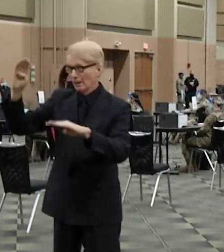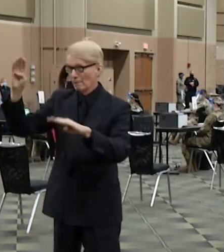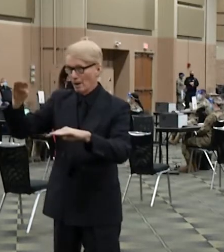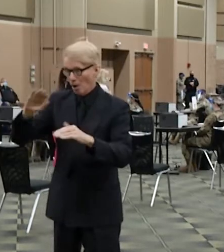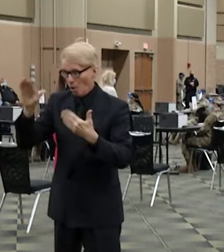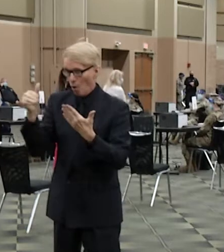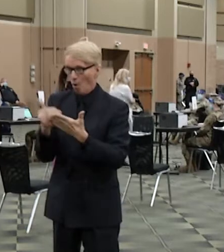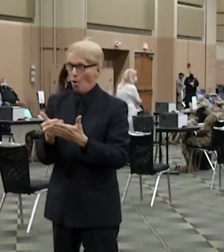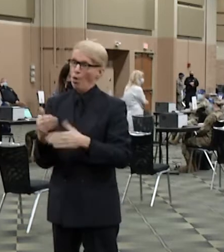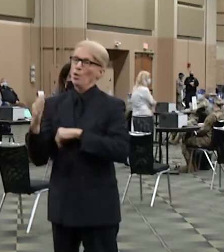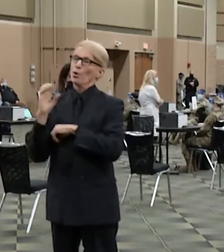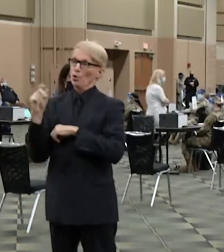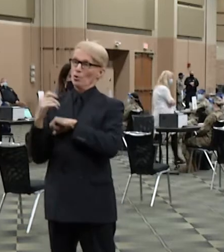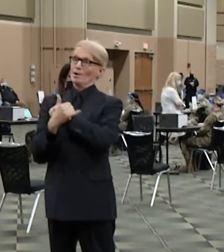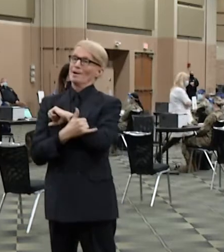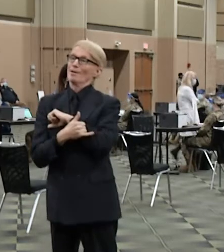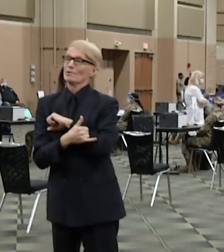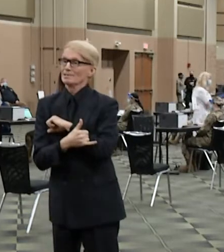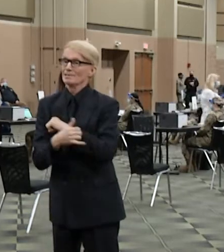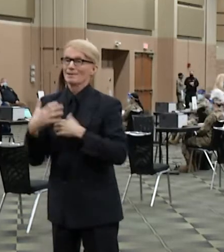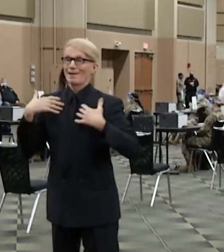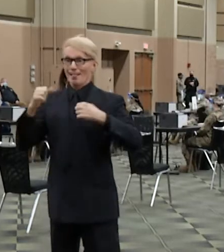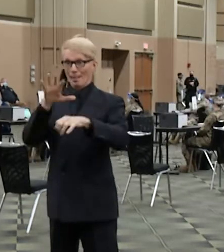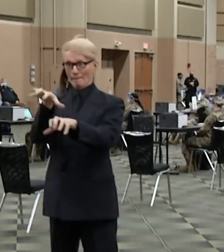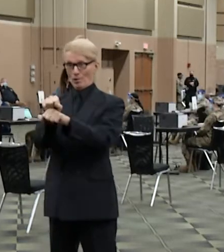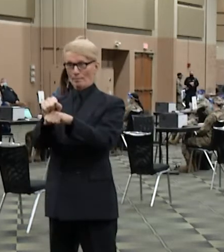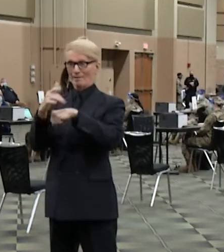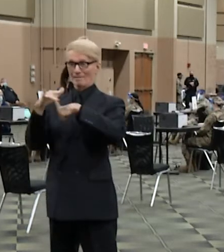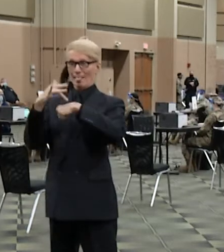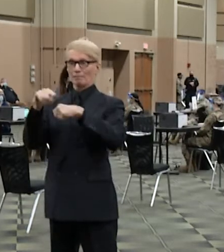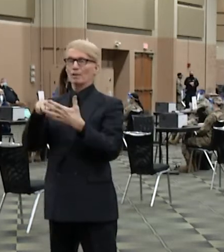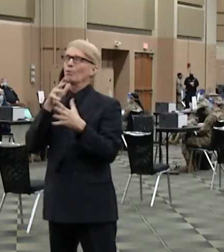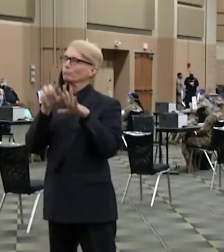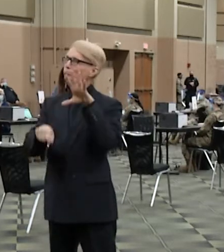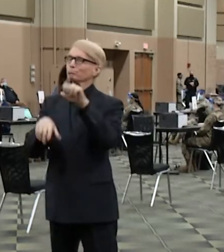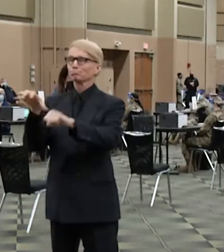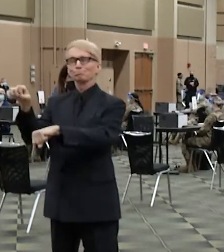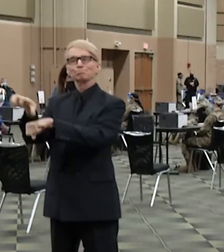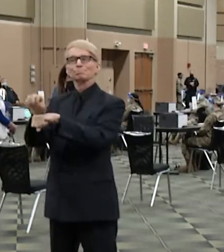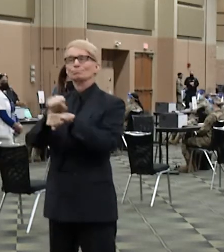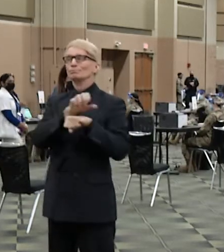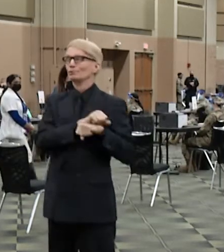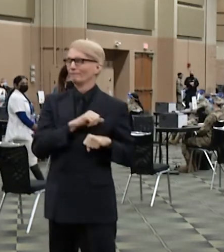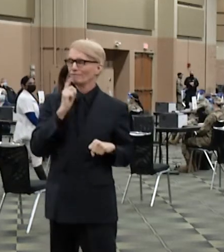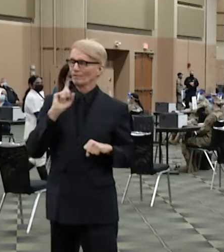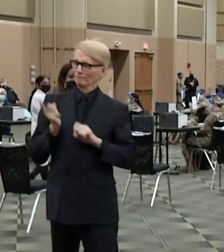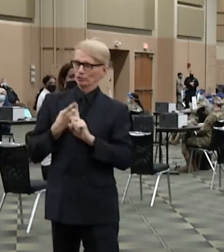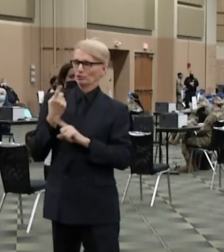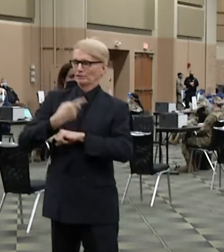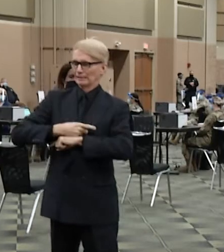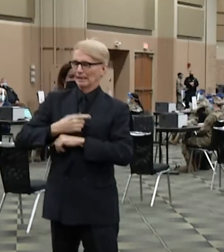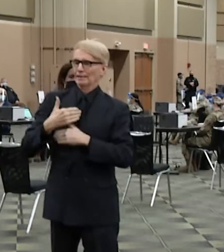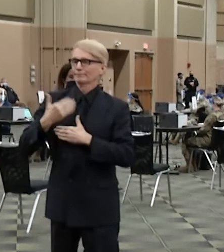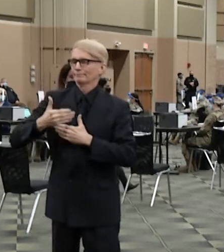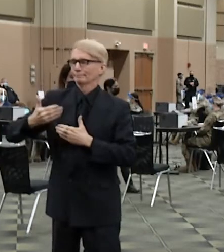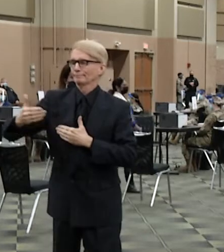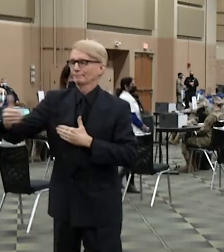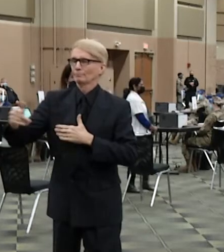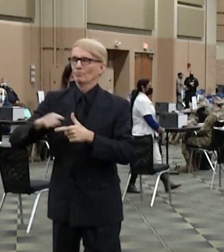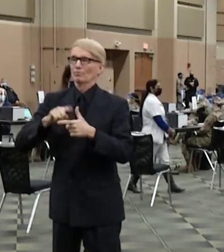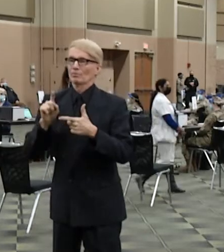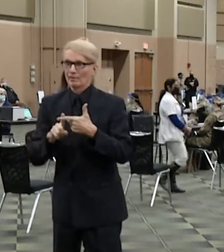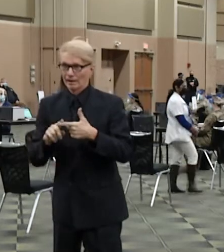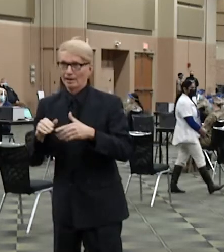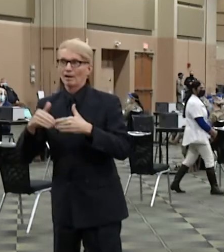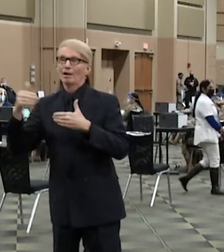County Health appointment slots available this week will be booked, and at least the first day, and on the opening of our microsite and our call